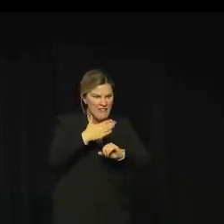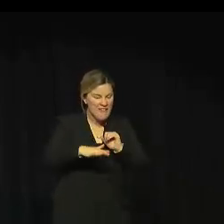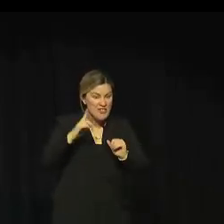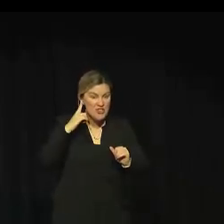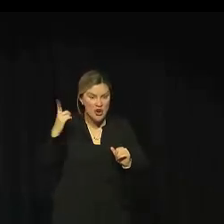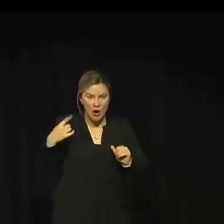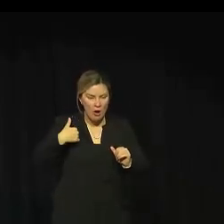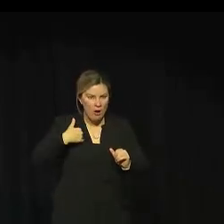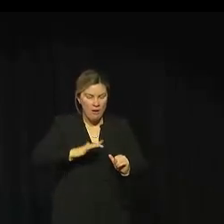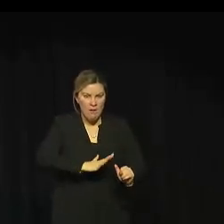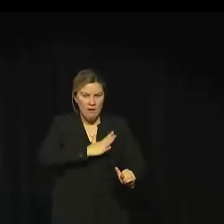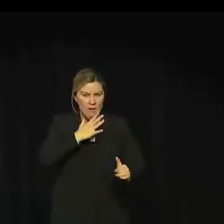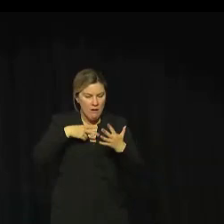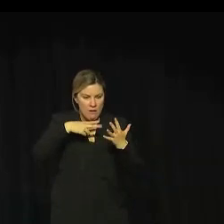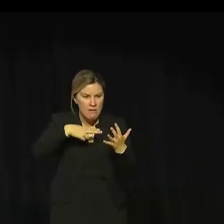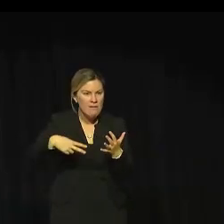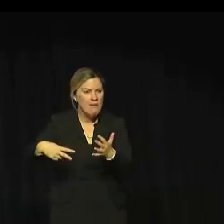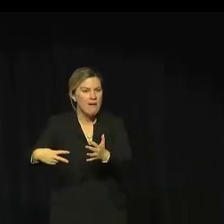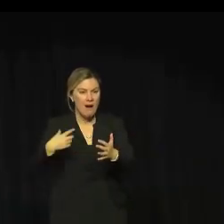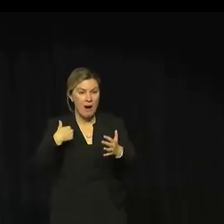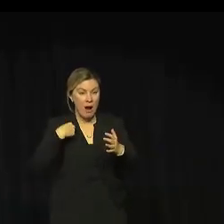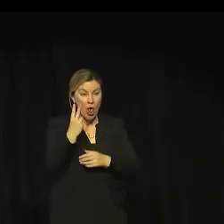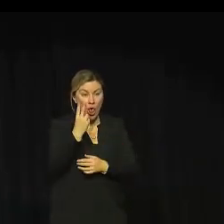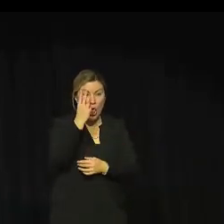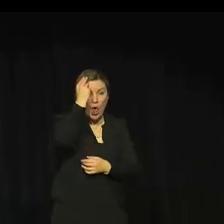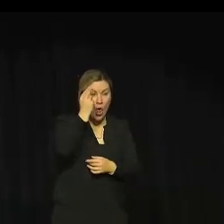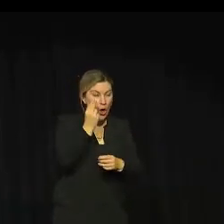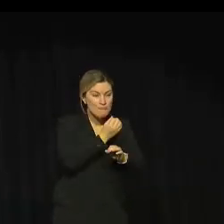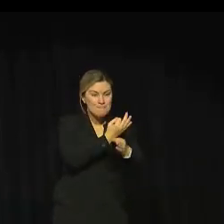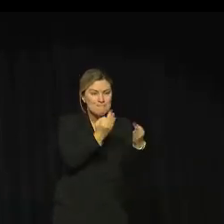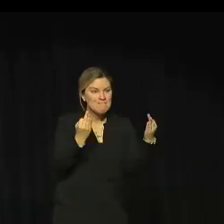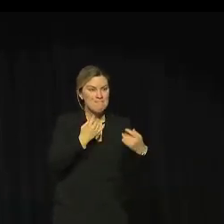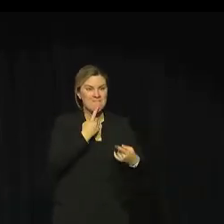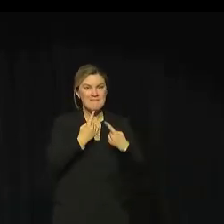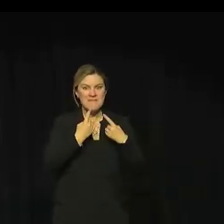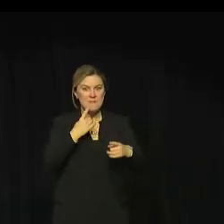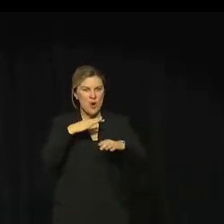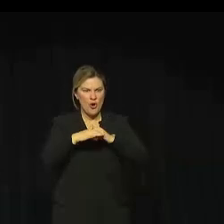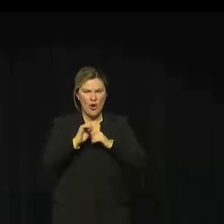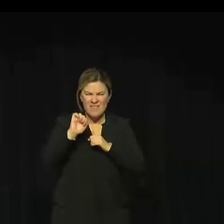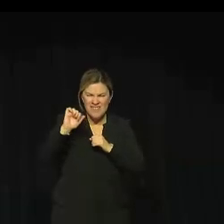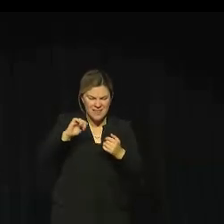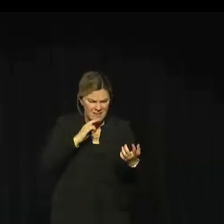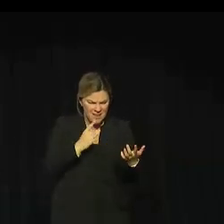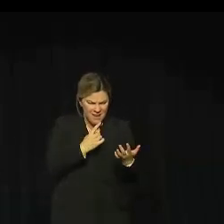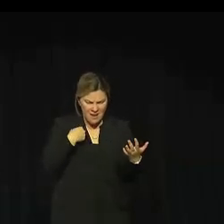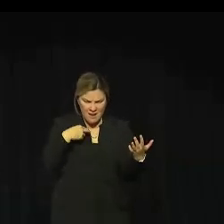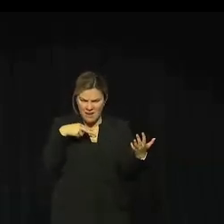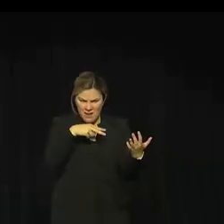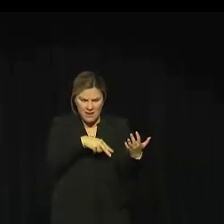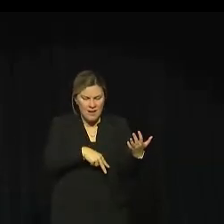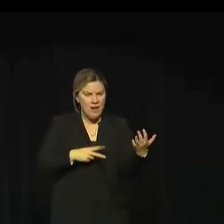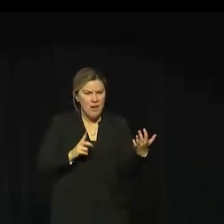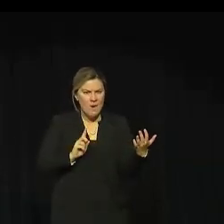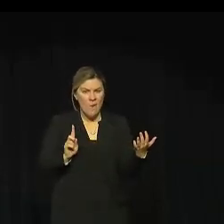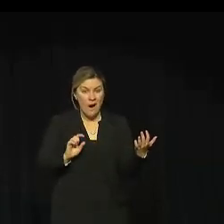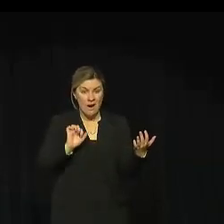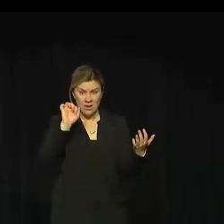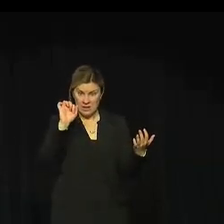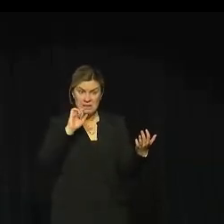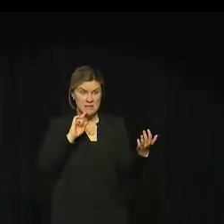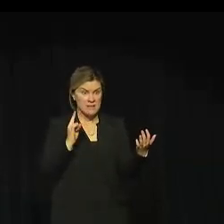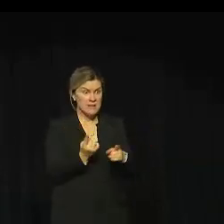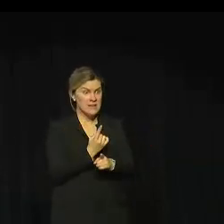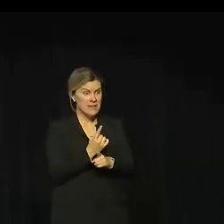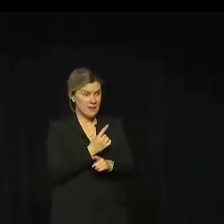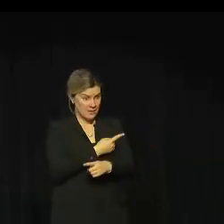enough information about it at libraries to understand what he was saying. He was saying, you are